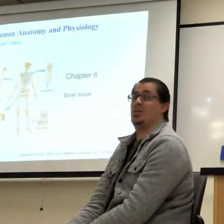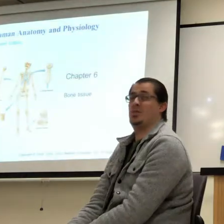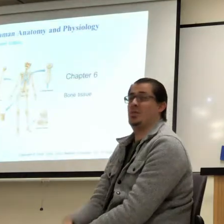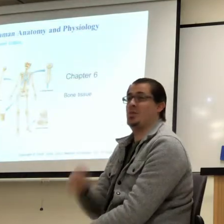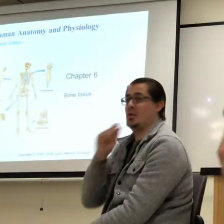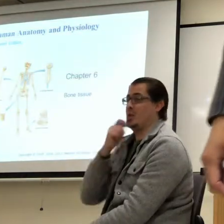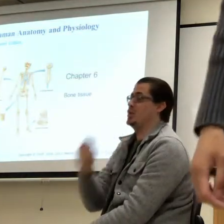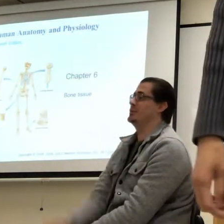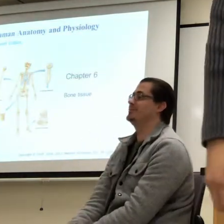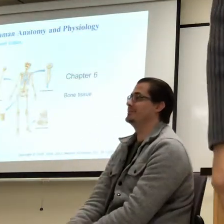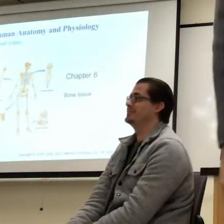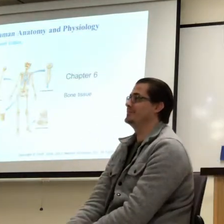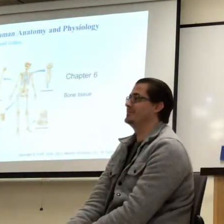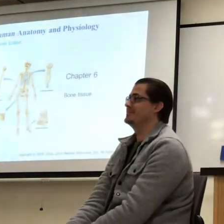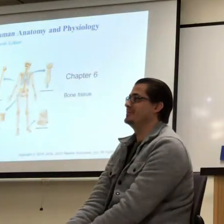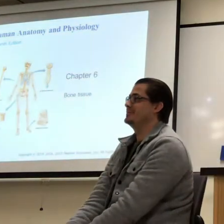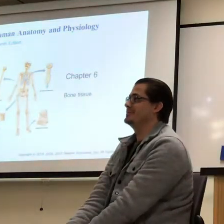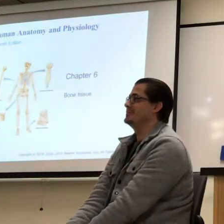Yeah.